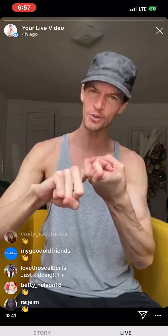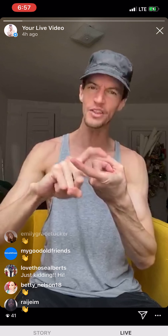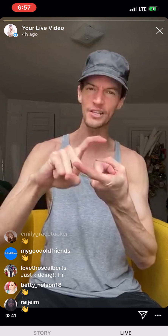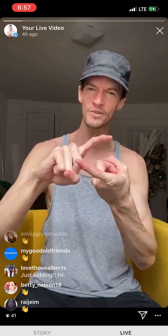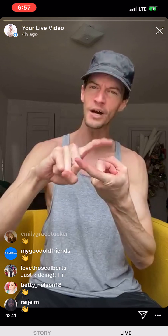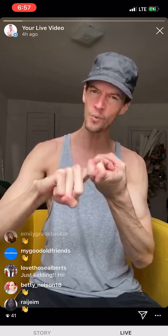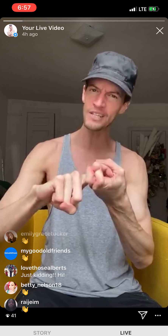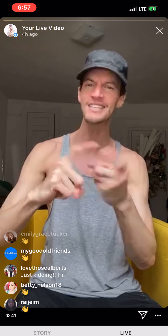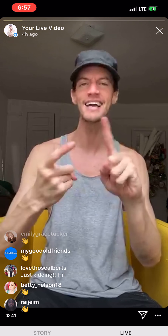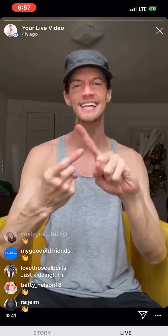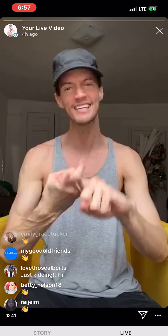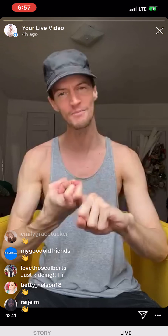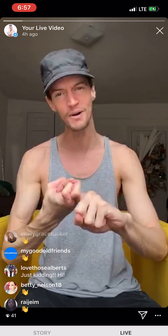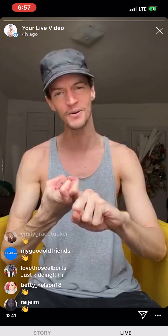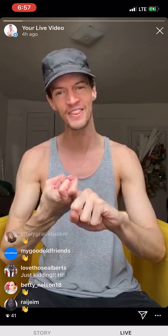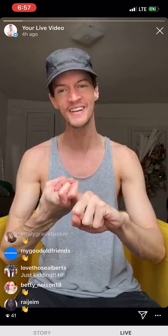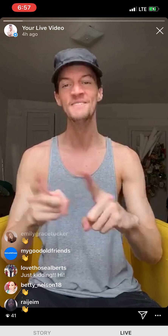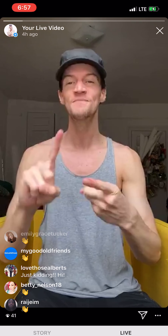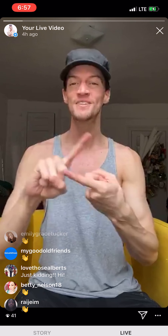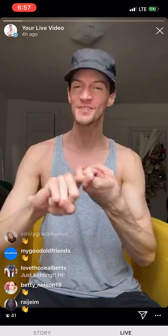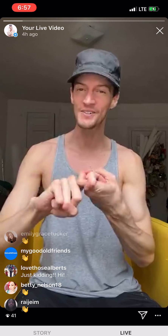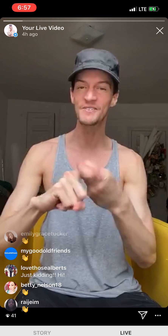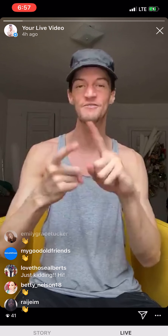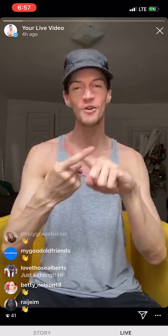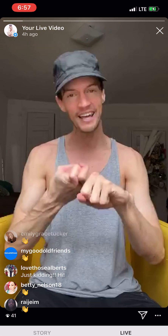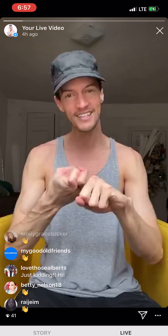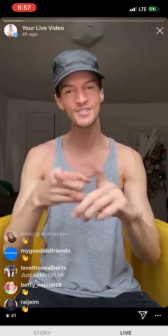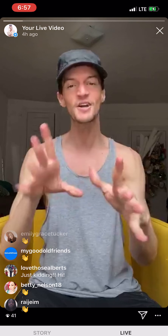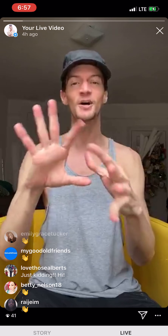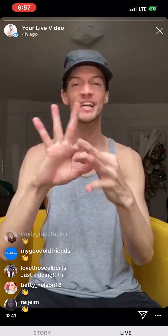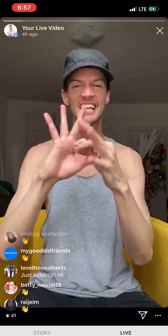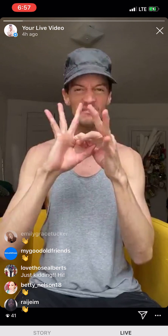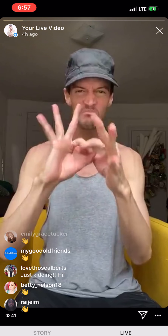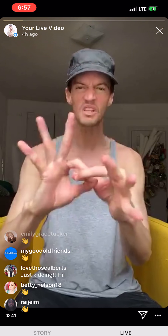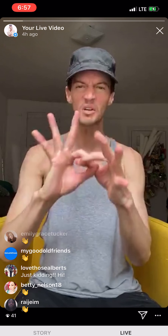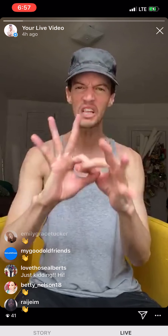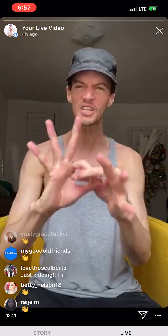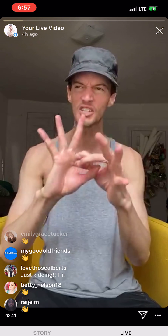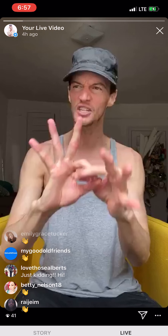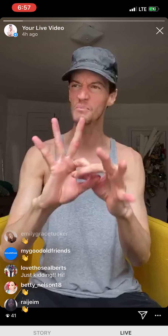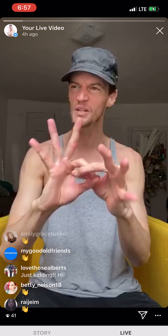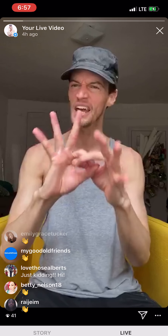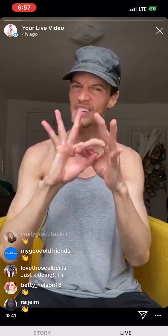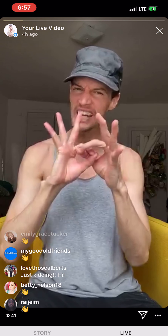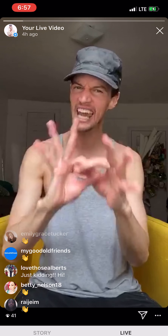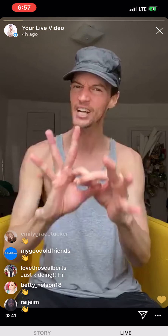thing. So it's not one-sided. It's both. So friends are in. Or relationship. You know. They have a connection.